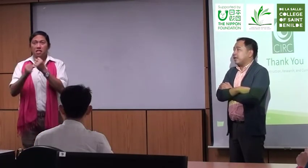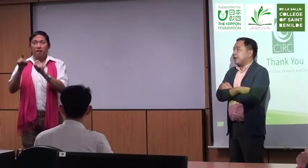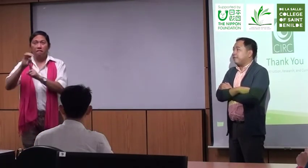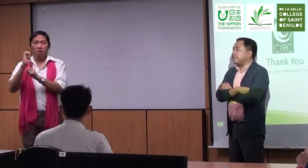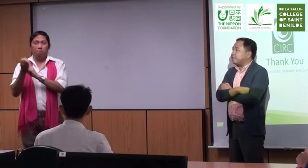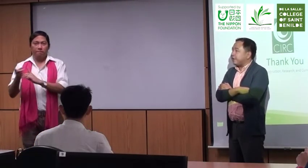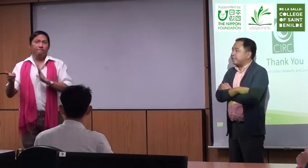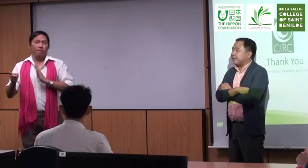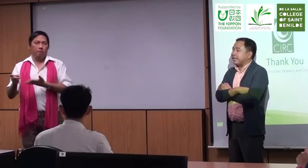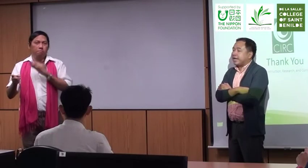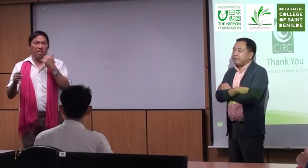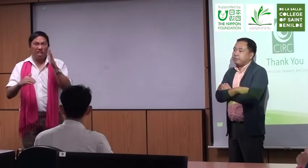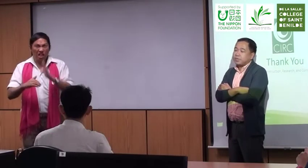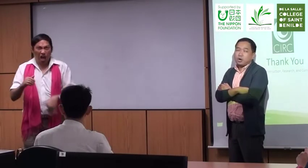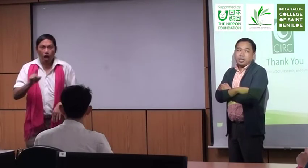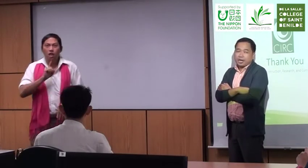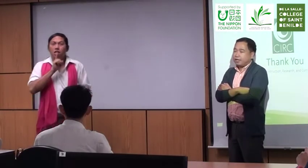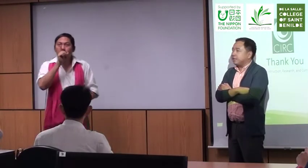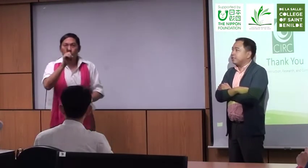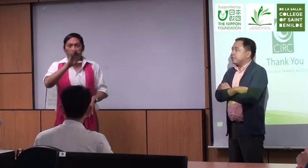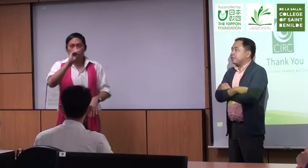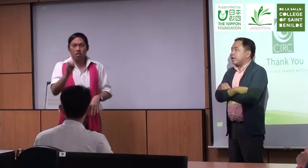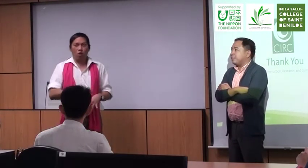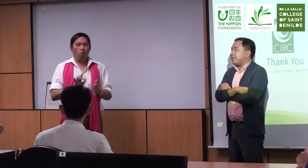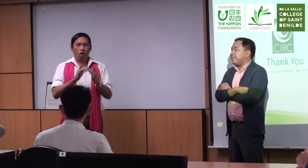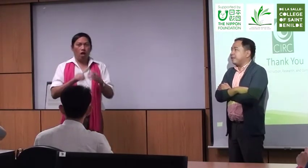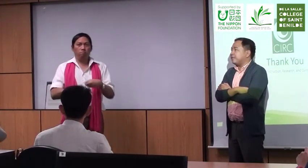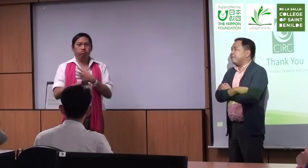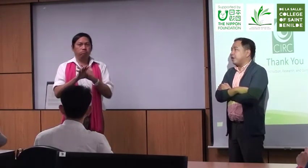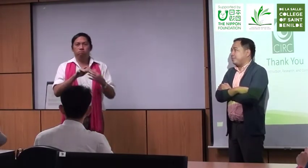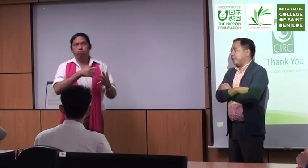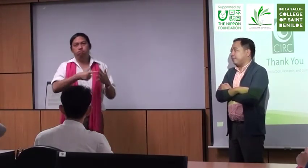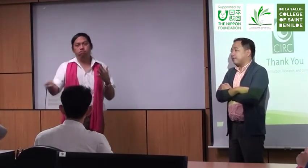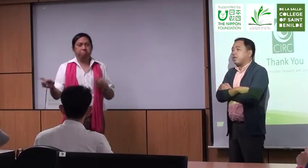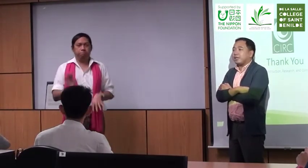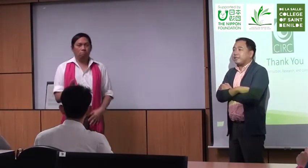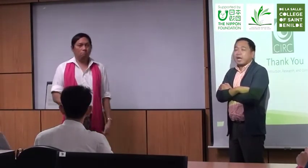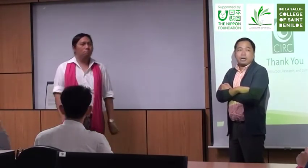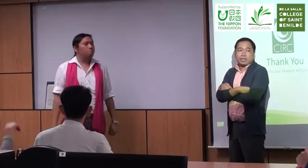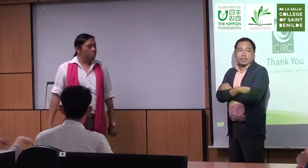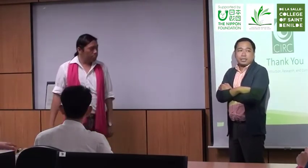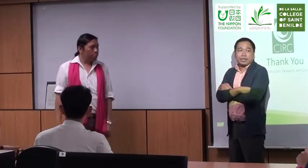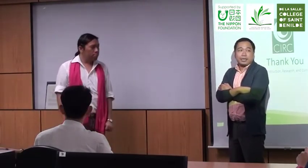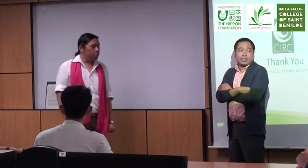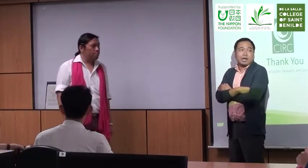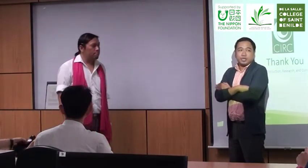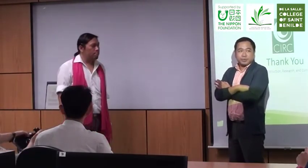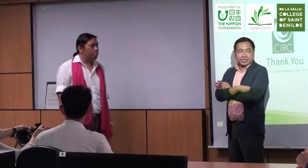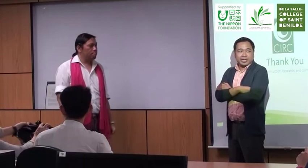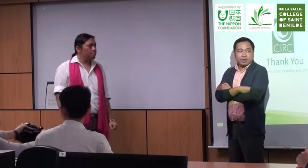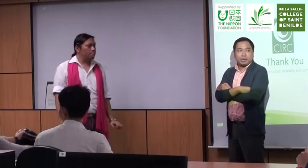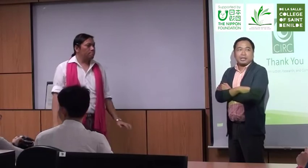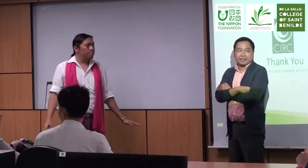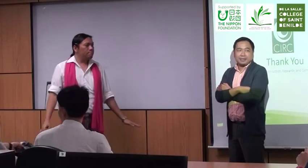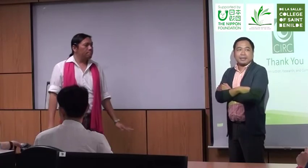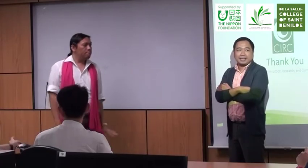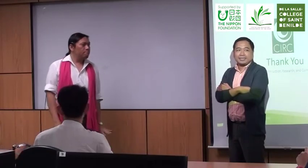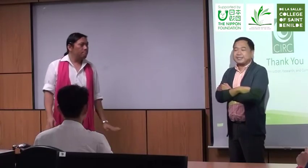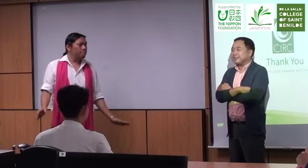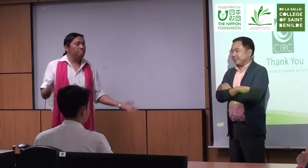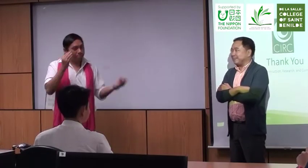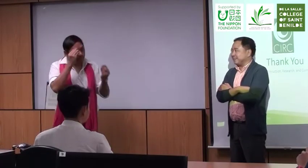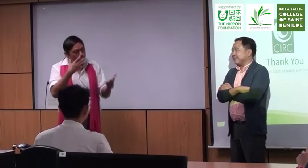classes face-to-face and then half of the online. So that would be the best environment, but not entirely like 100%